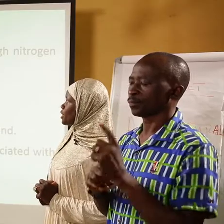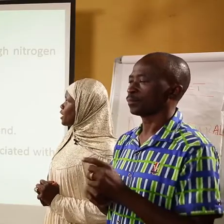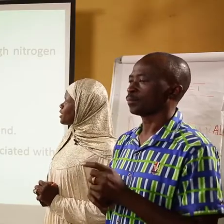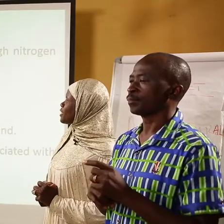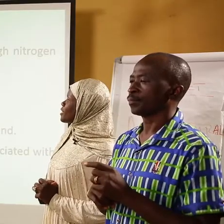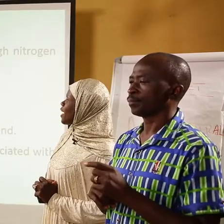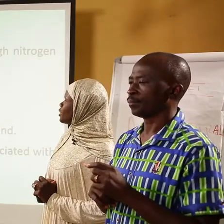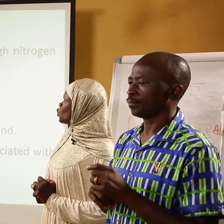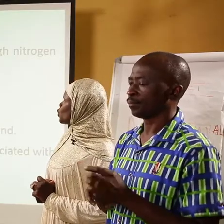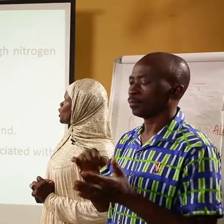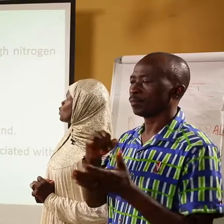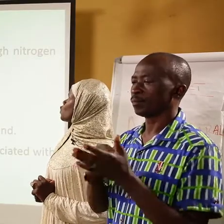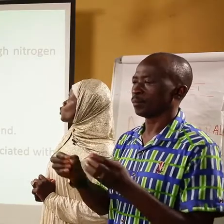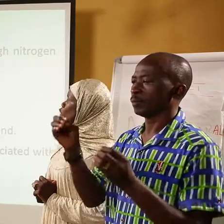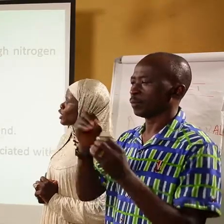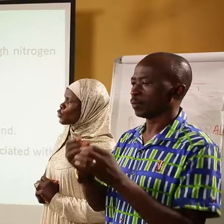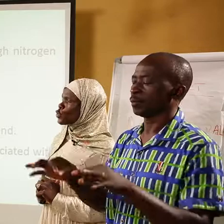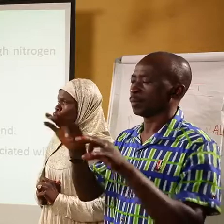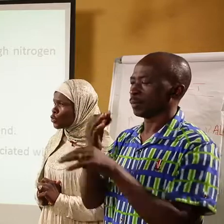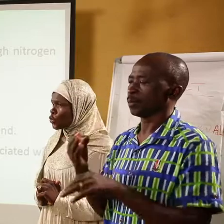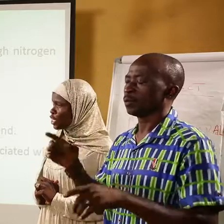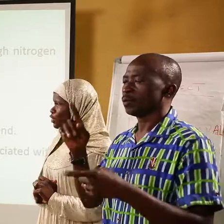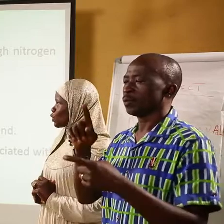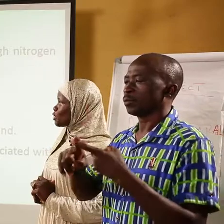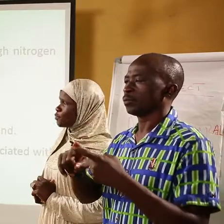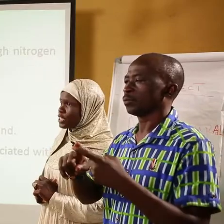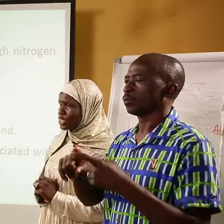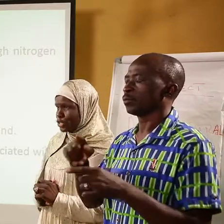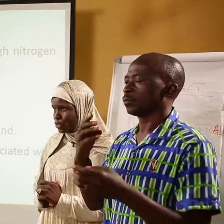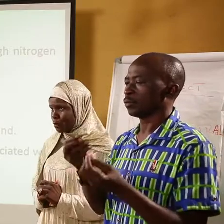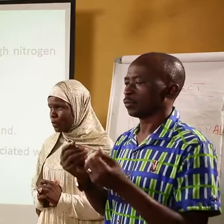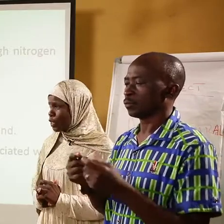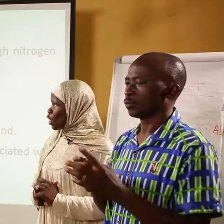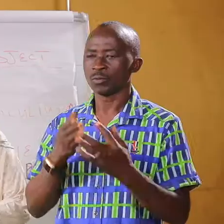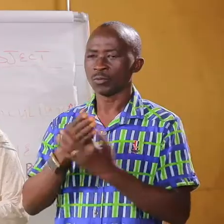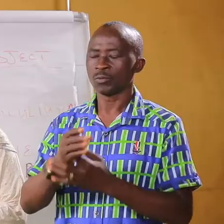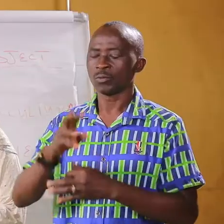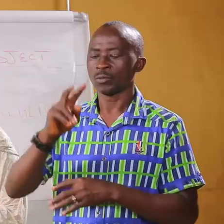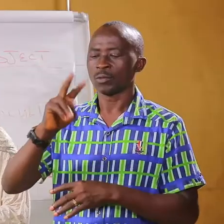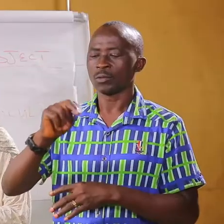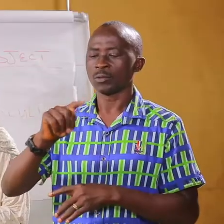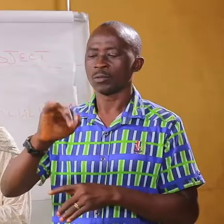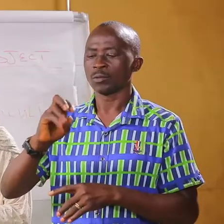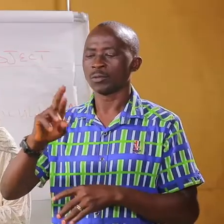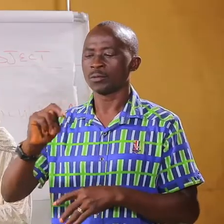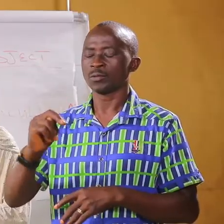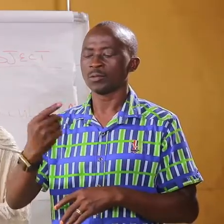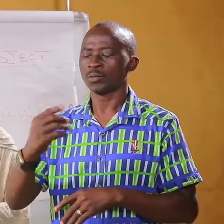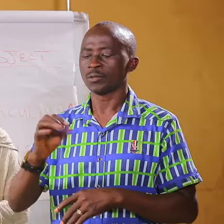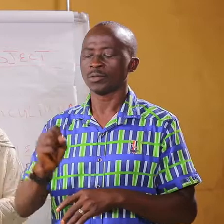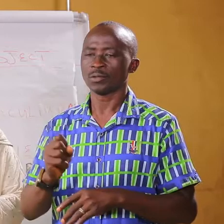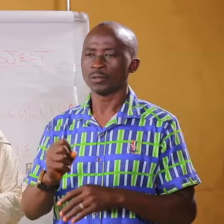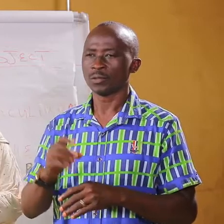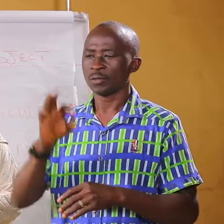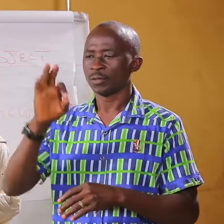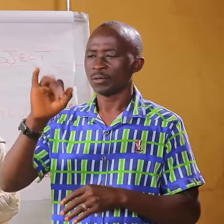advantage is that it adds nutrient to the soil through nitrogen fixation. As we earlier said, most